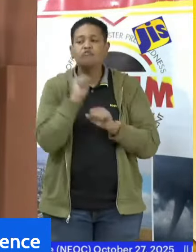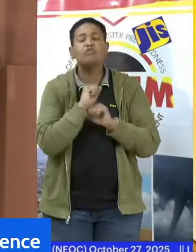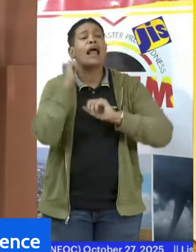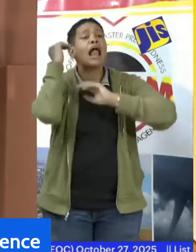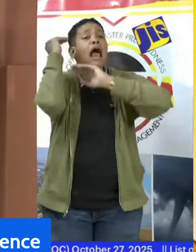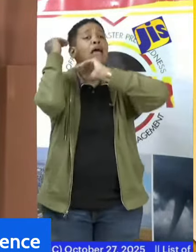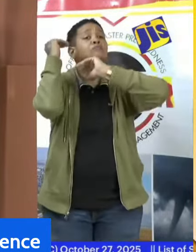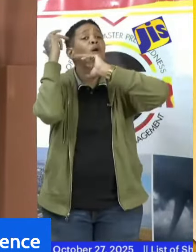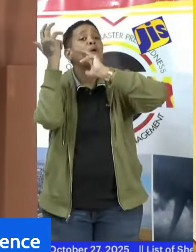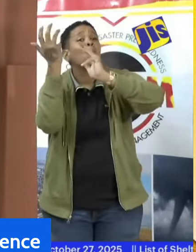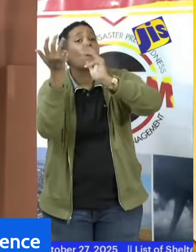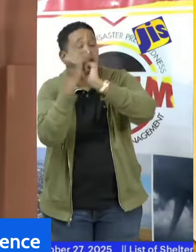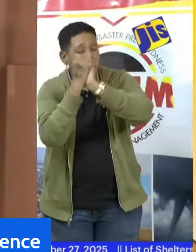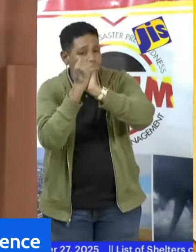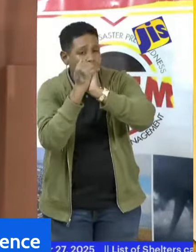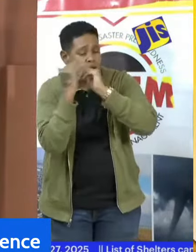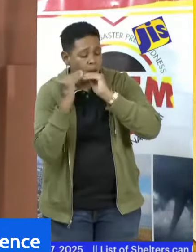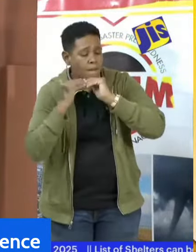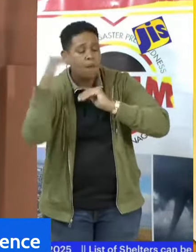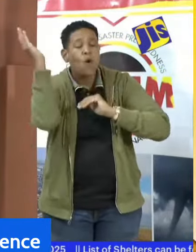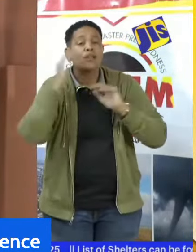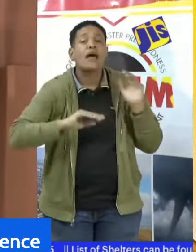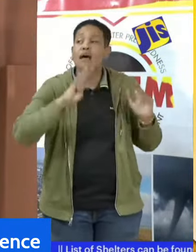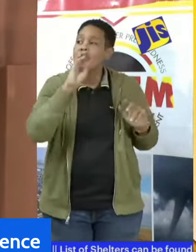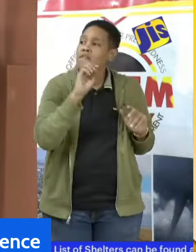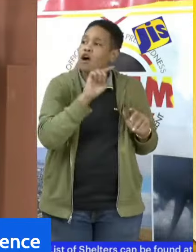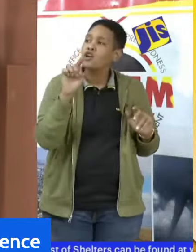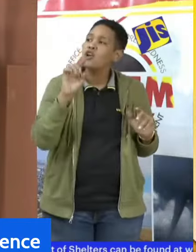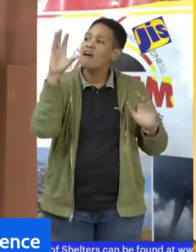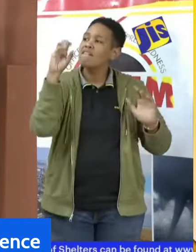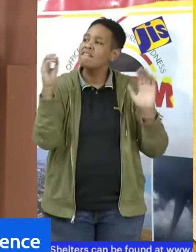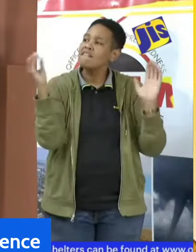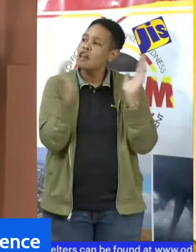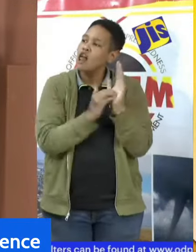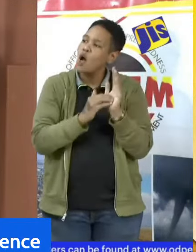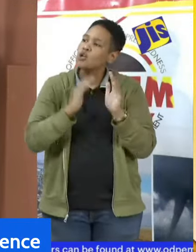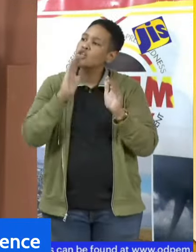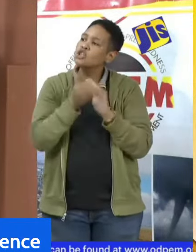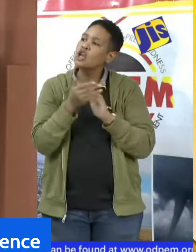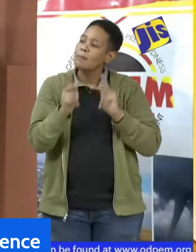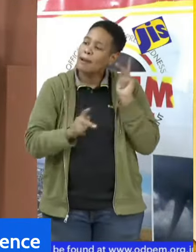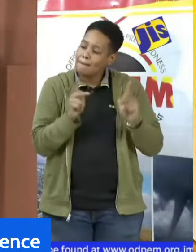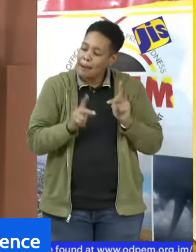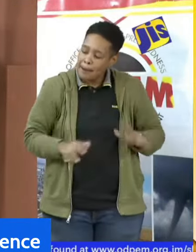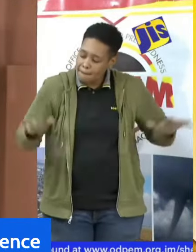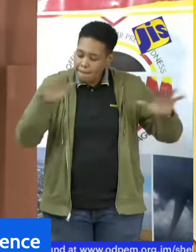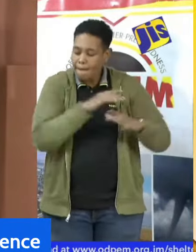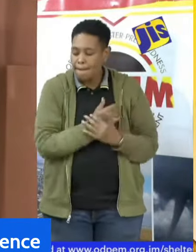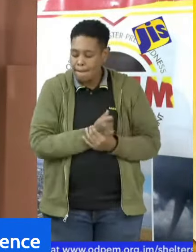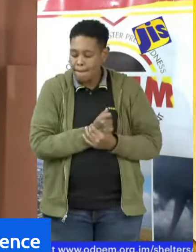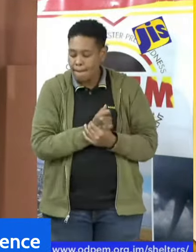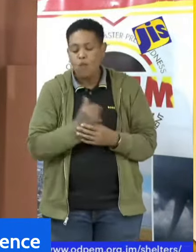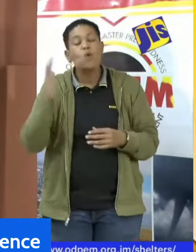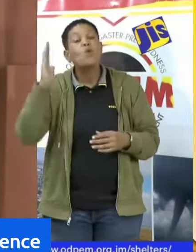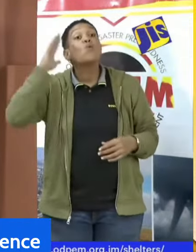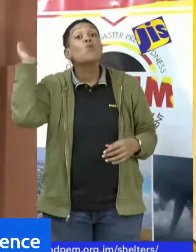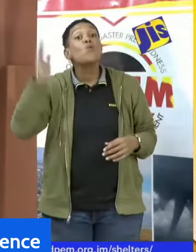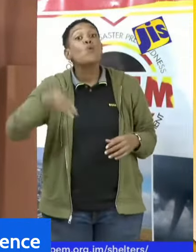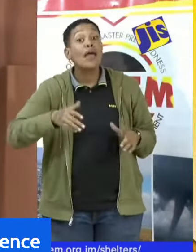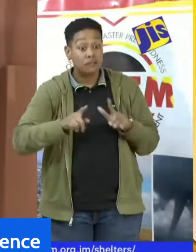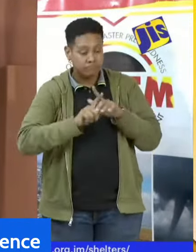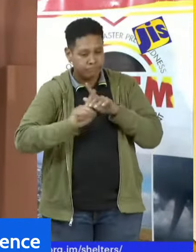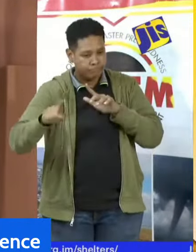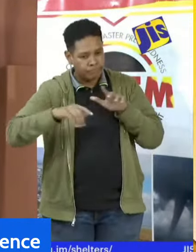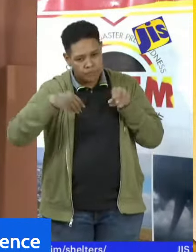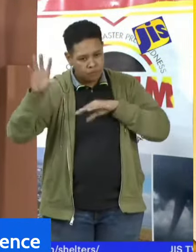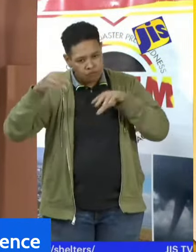that more than 40 to 50,000 Jamaicans will be evacuated